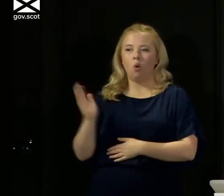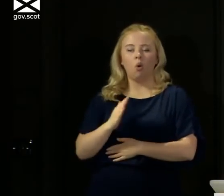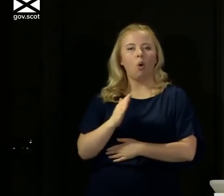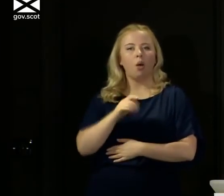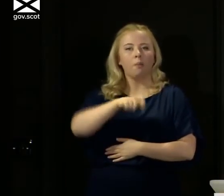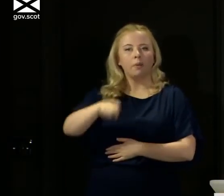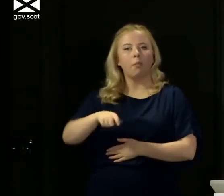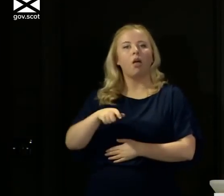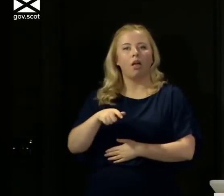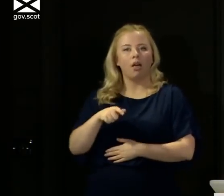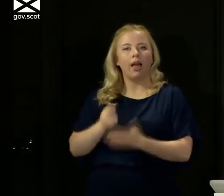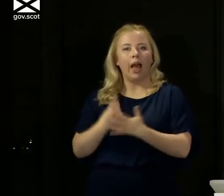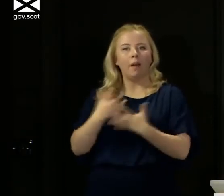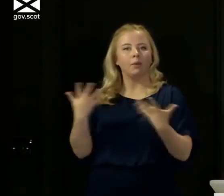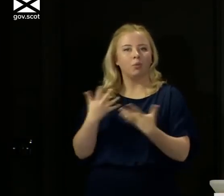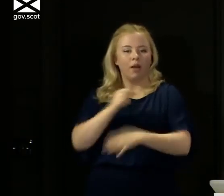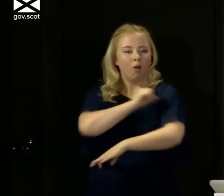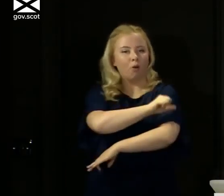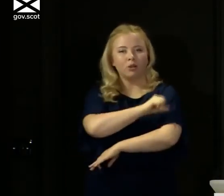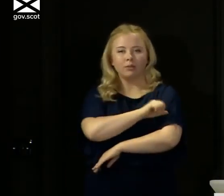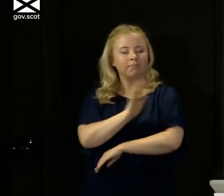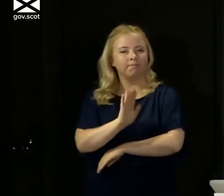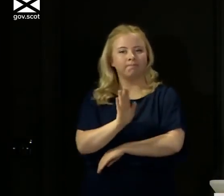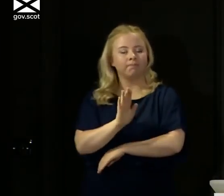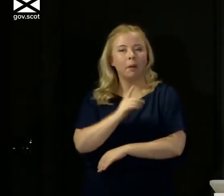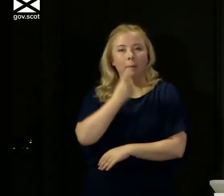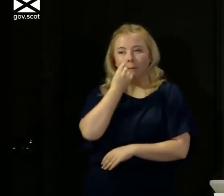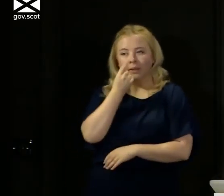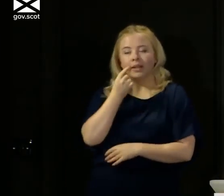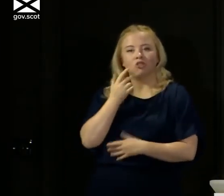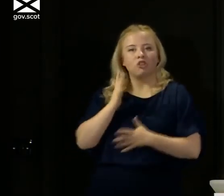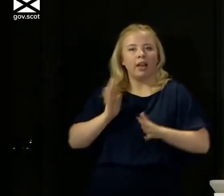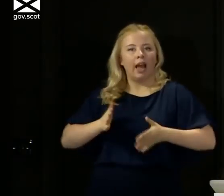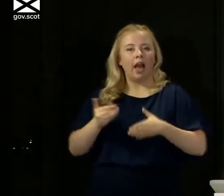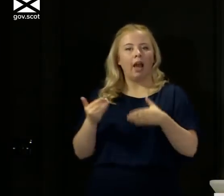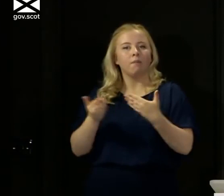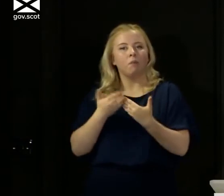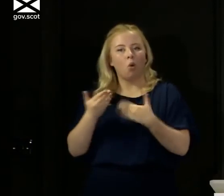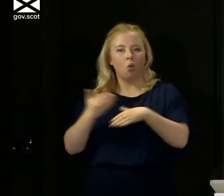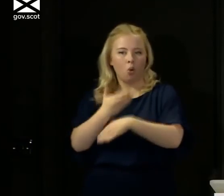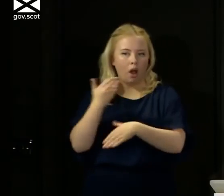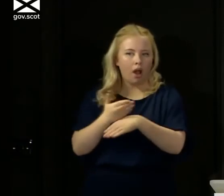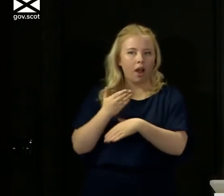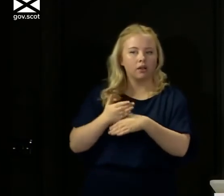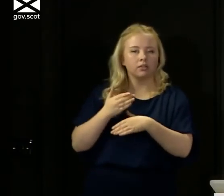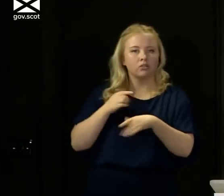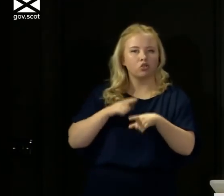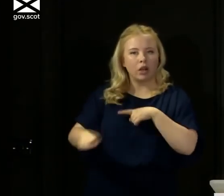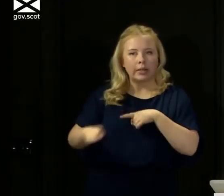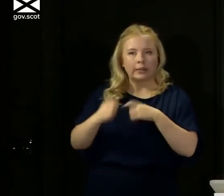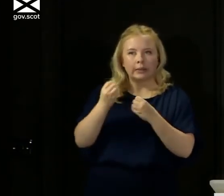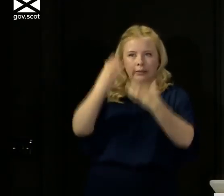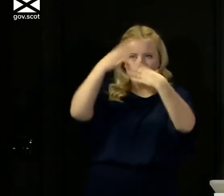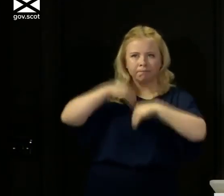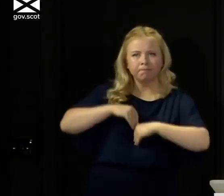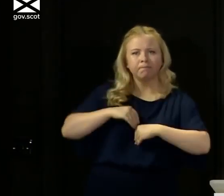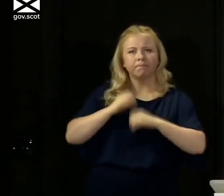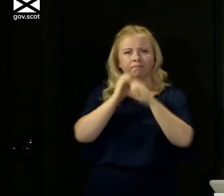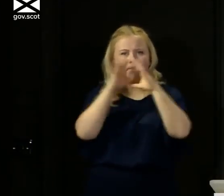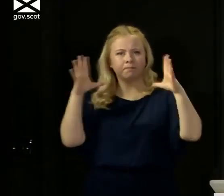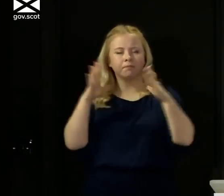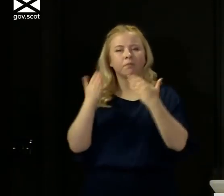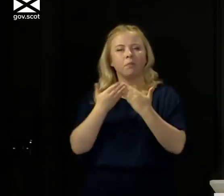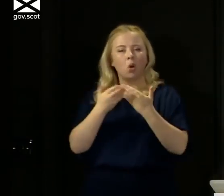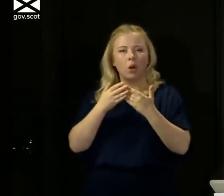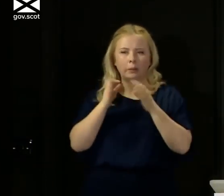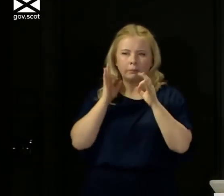these infections were contracted in a hospital. We have much more work to do before we can understand that and draw more